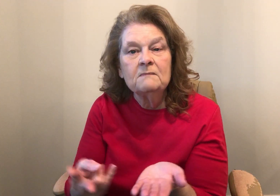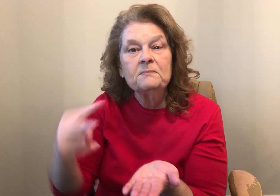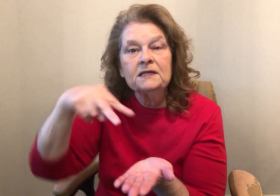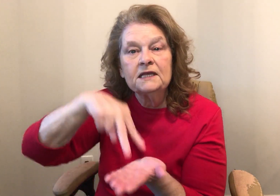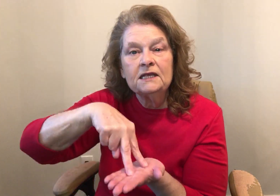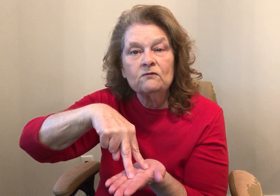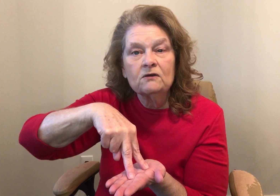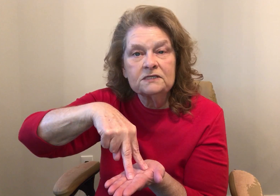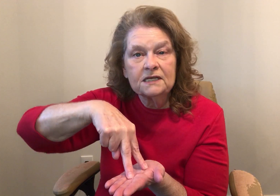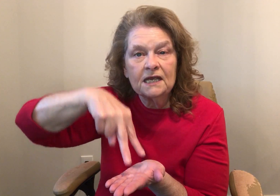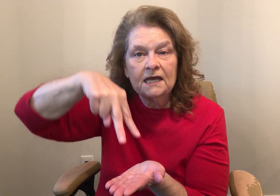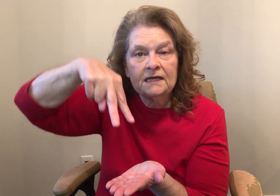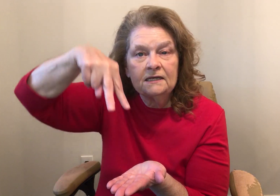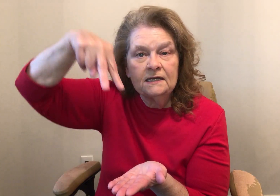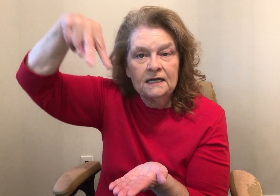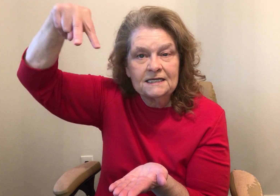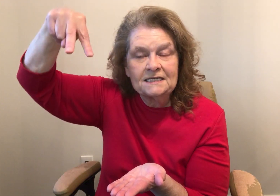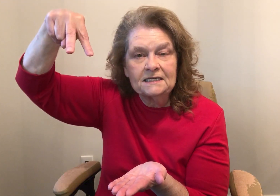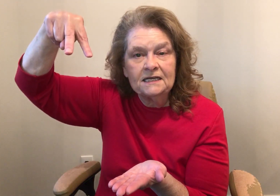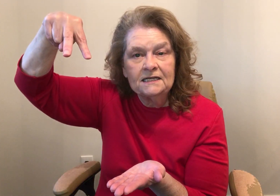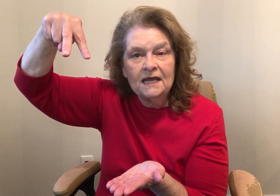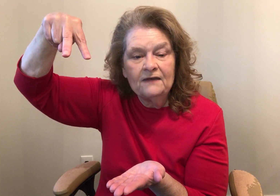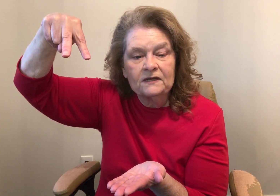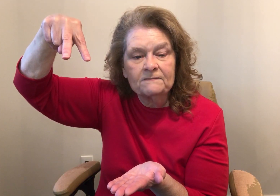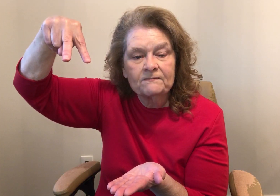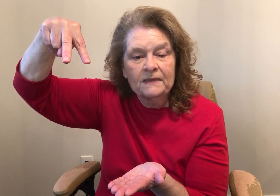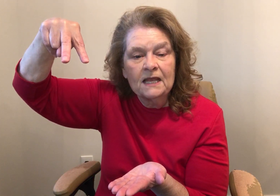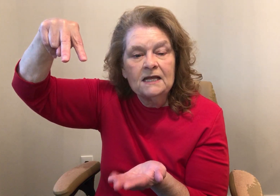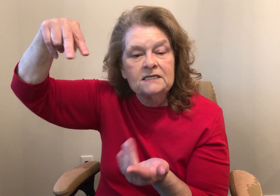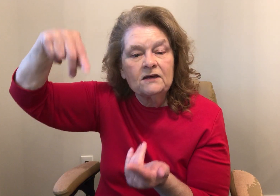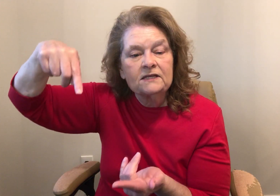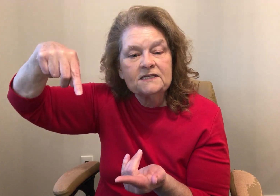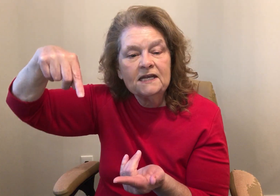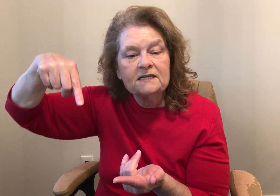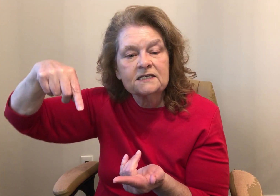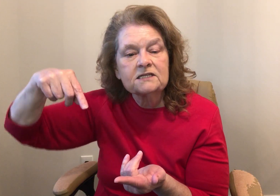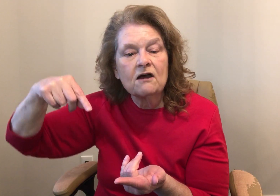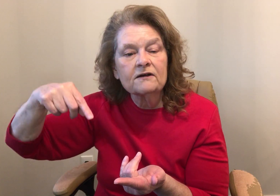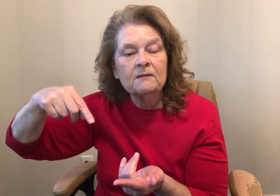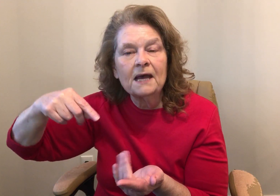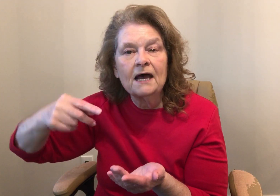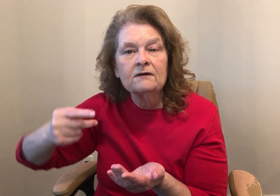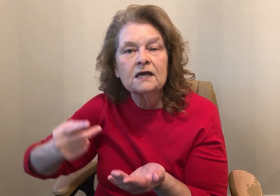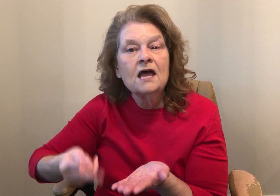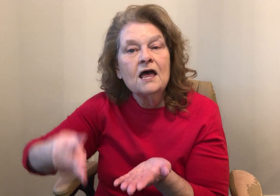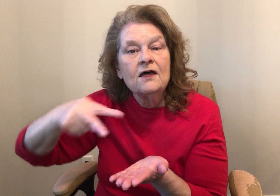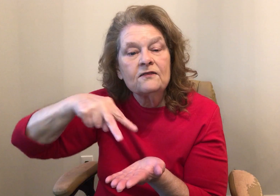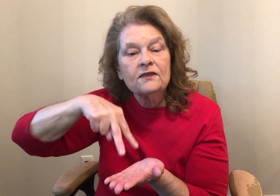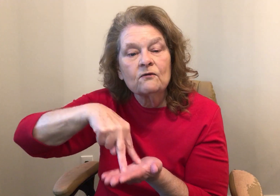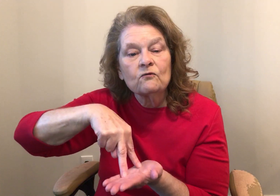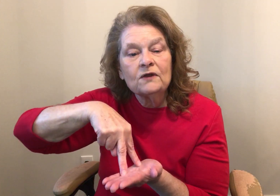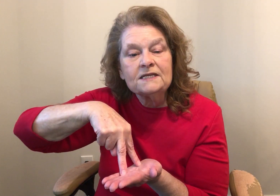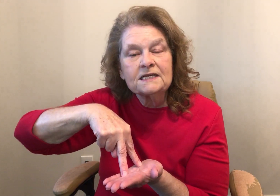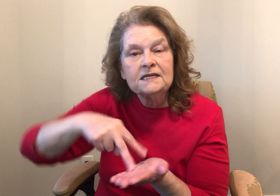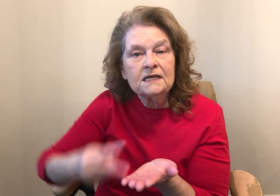but then he rose again and ascended into heaven. So the sentence is talking about the risen